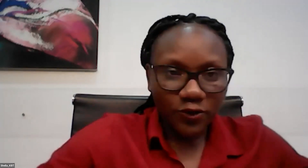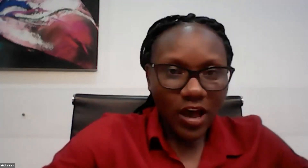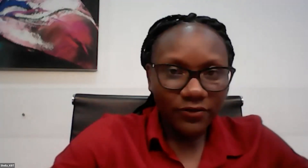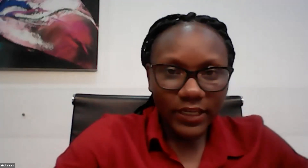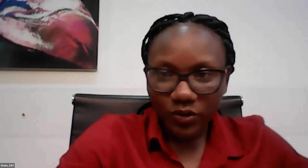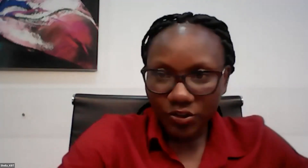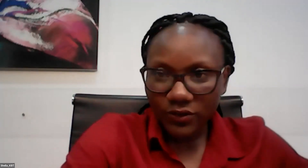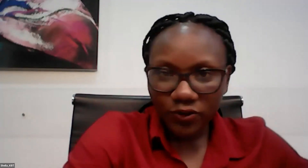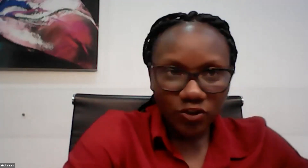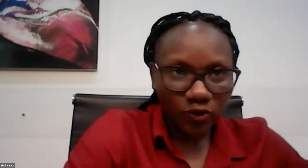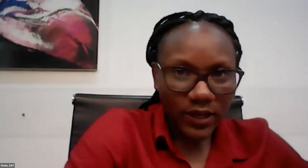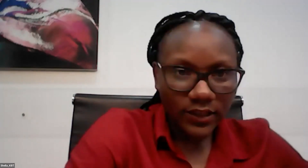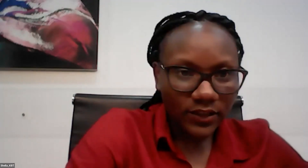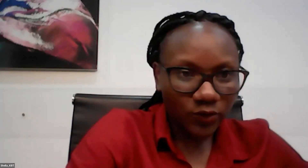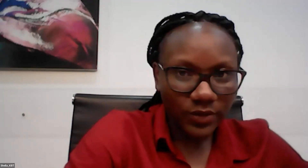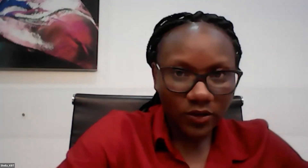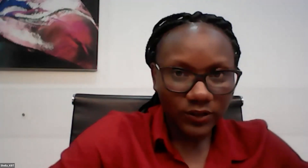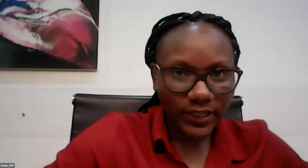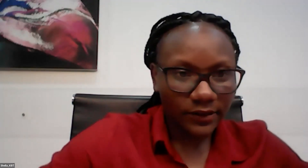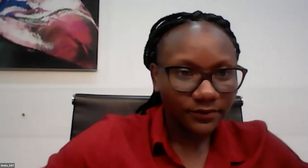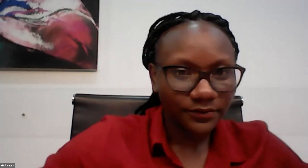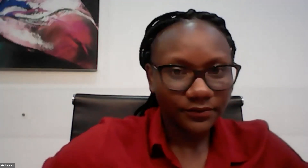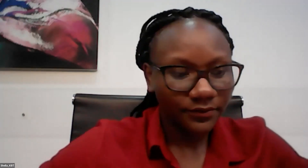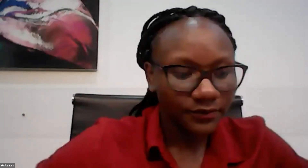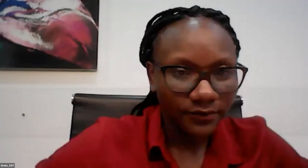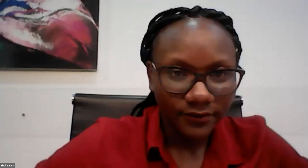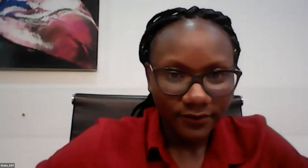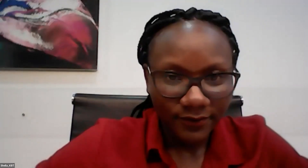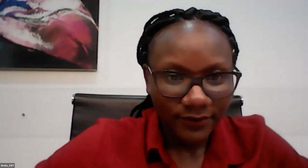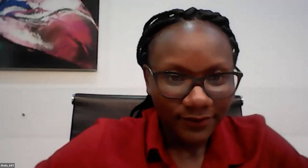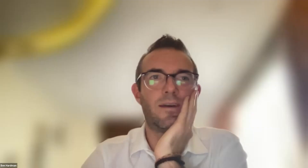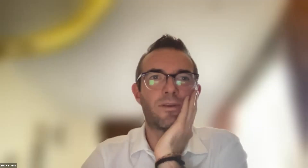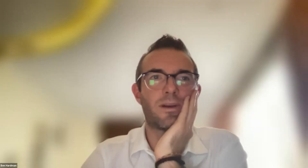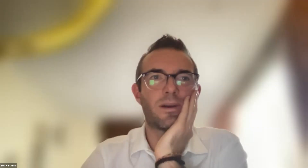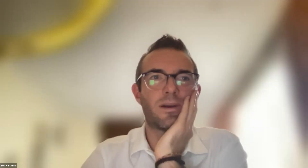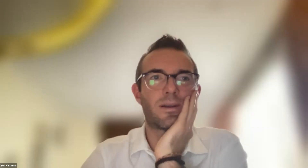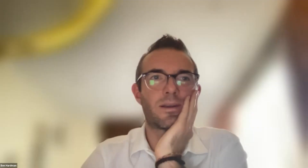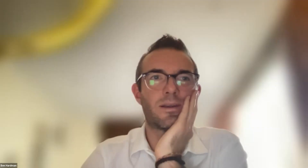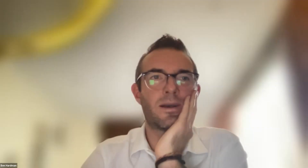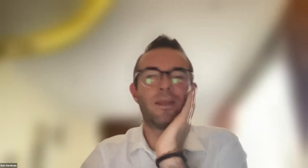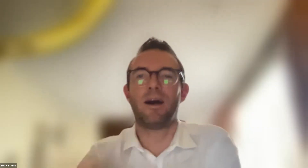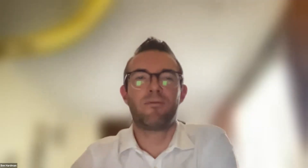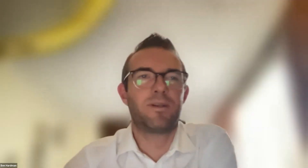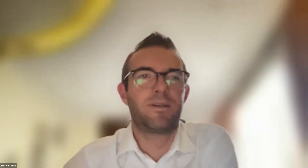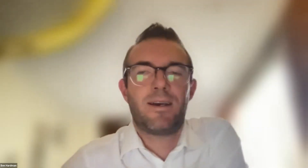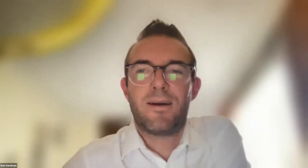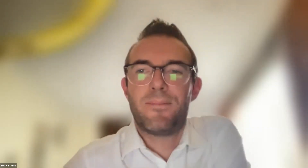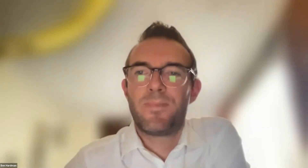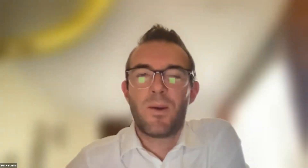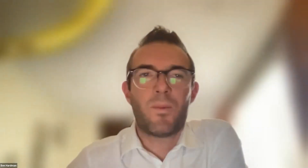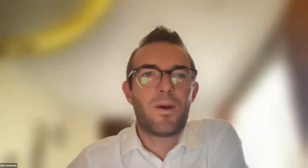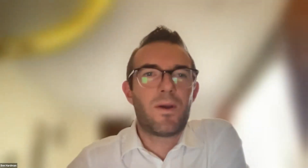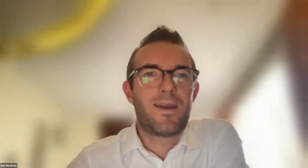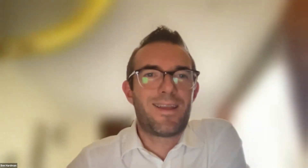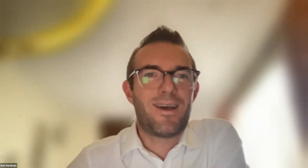Judges, if you have any questions for Joanne, this will be a good time. Yeah, Yes, Ben. Yeah, I have Okay, one. go